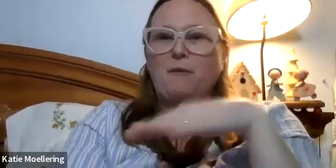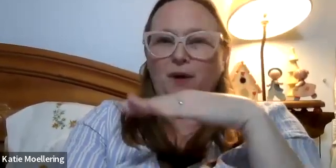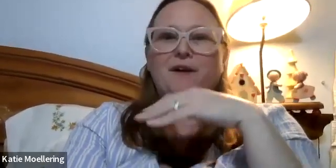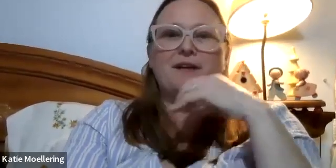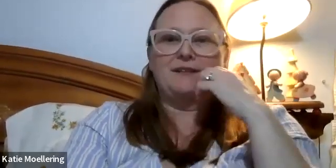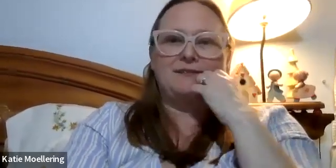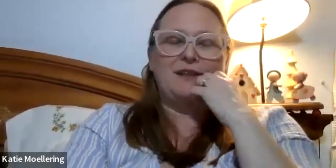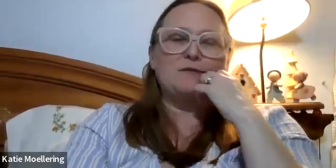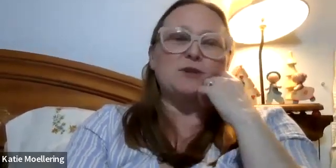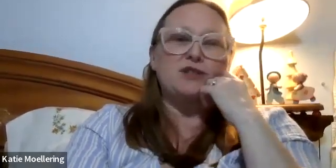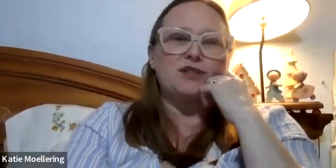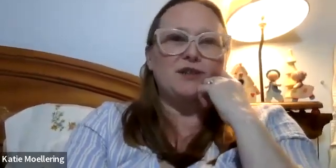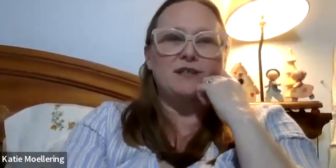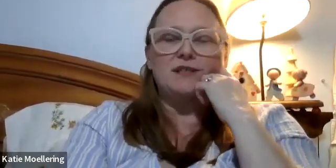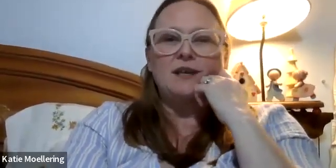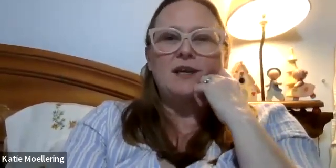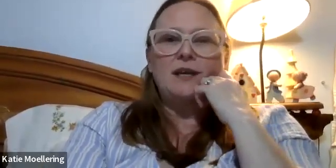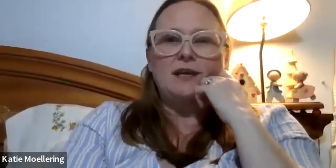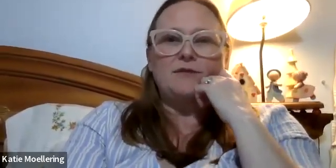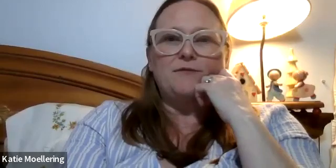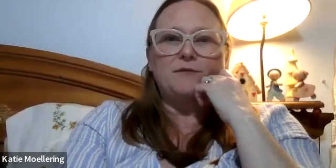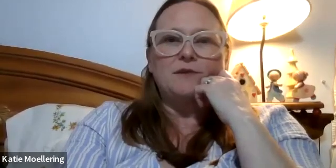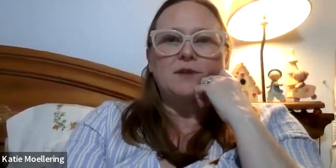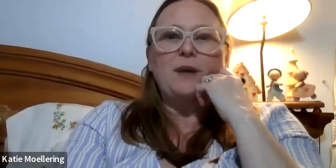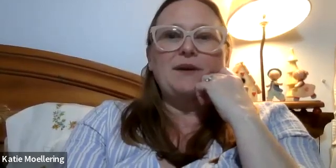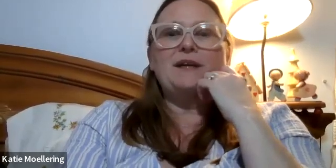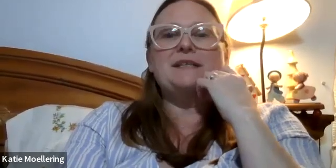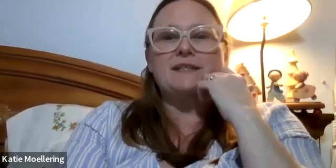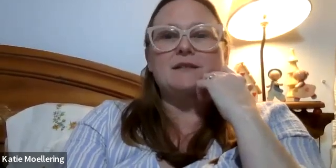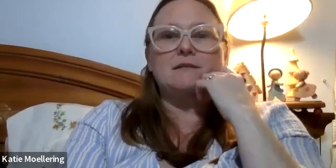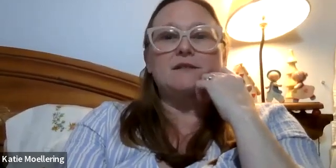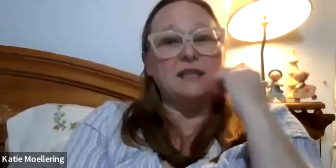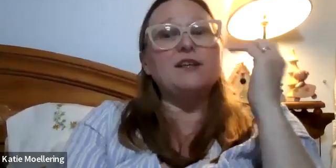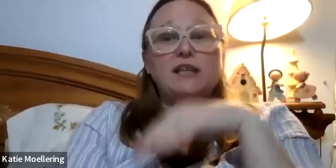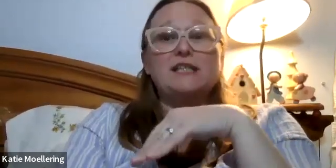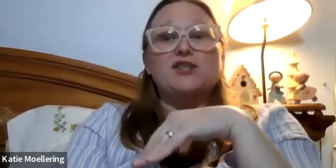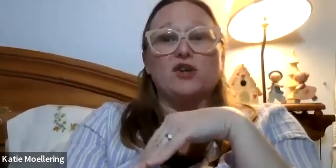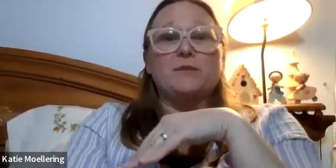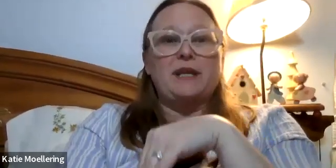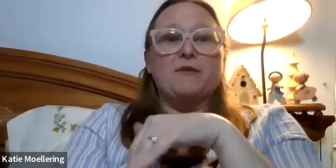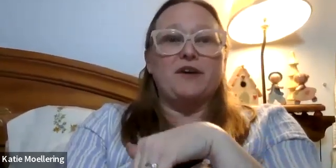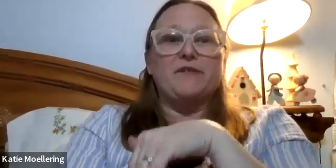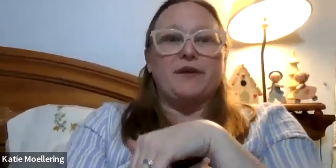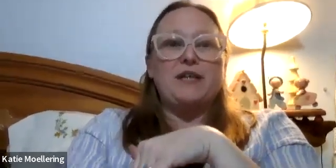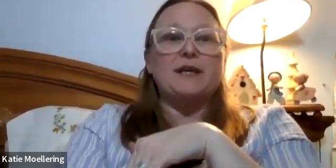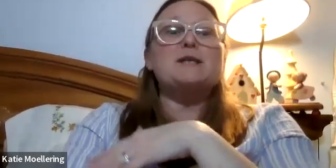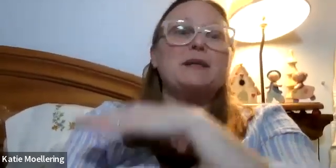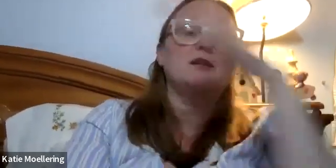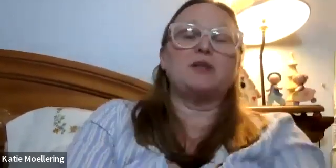that work? And I was really just curious if parents sent their kids starting when they were very, very young, expecting them to